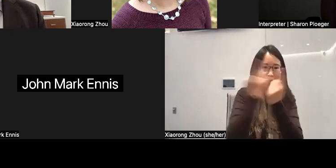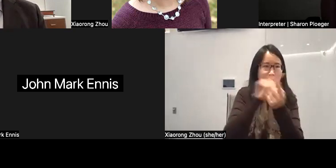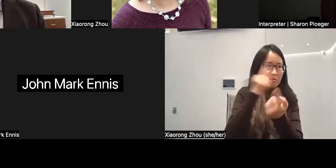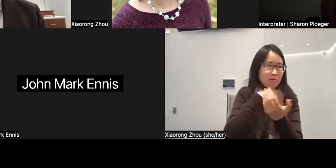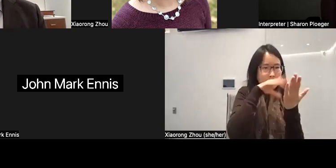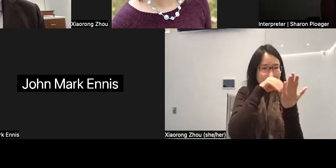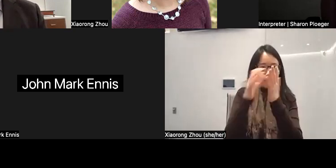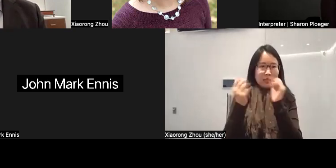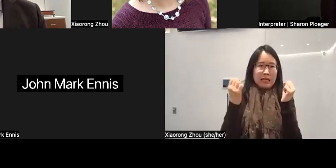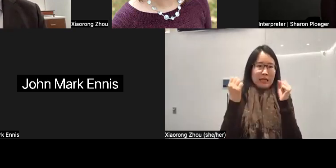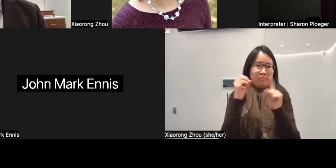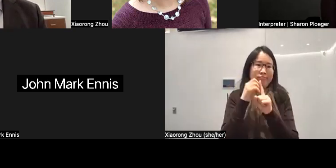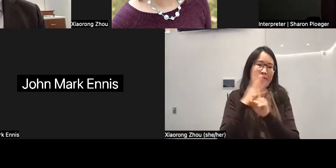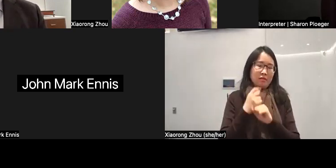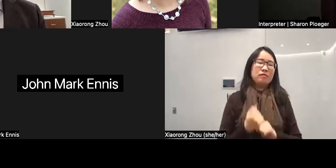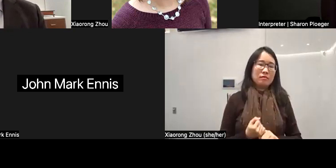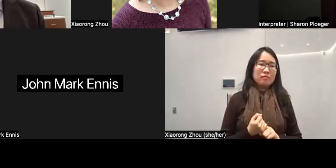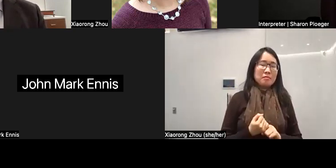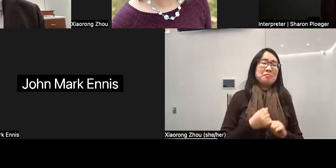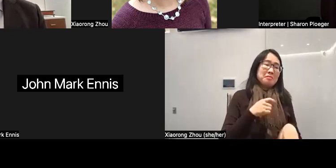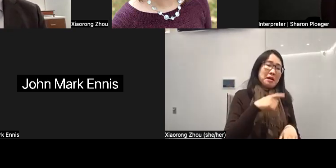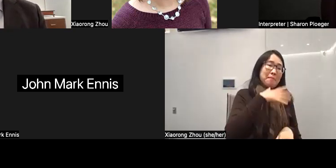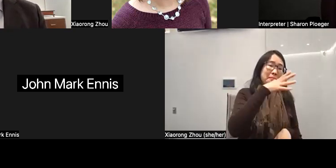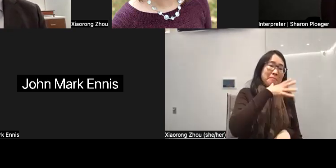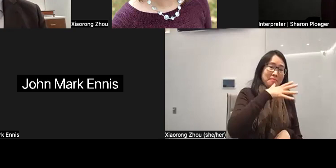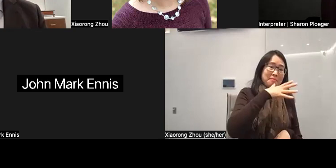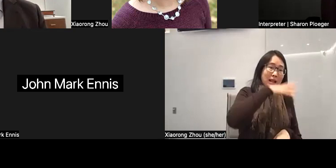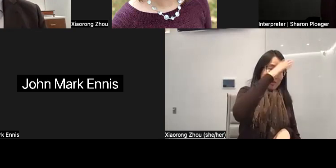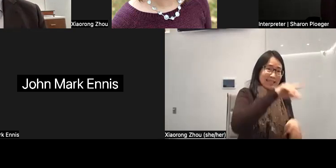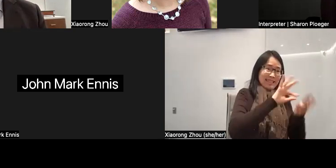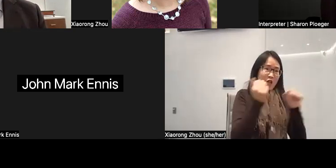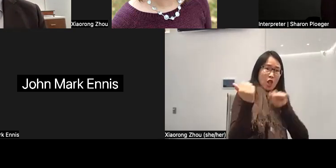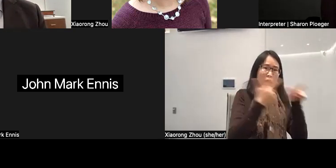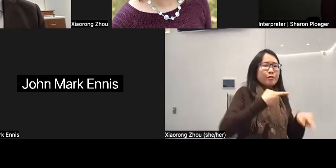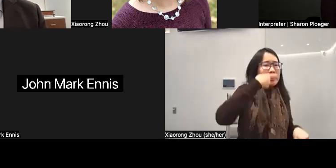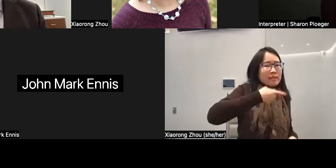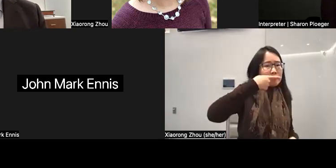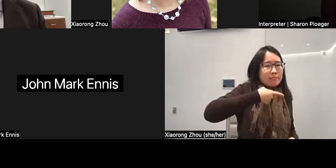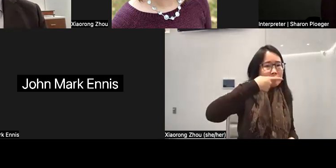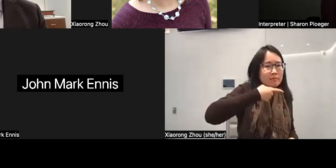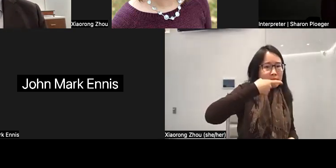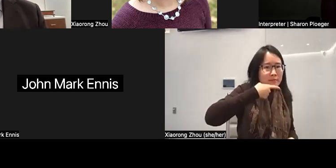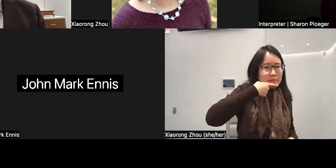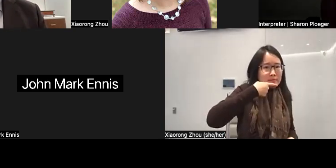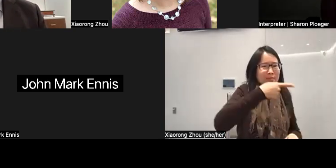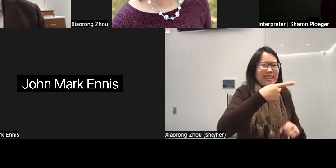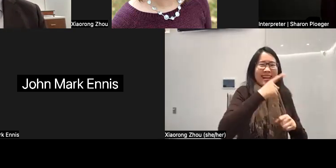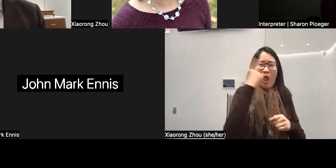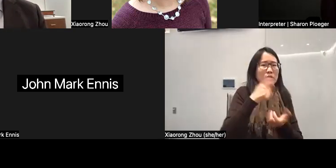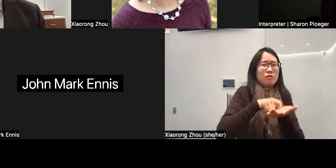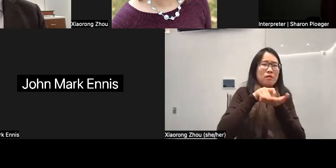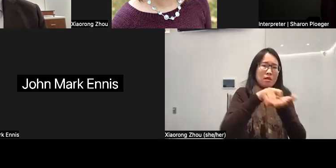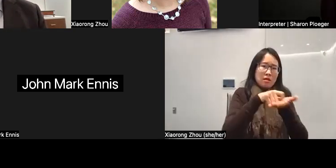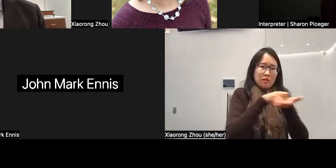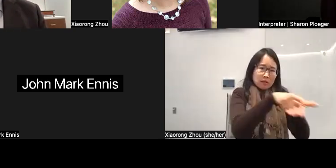museums, and introduced me to many of the people in the deaf community. So I was exposed and learned sign. The rest of my family is